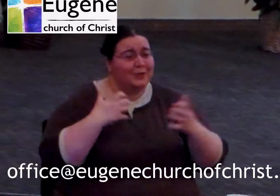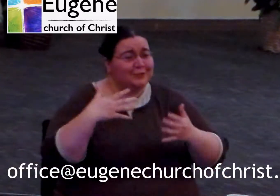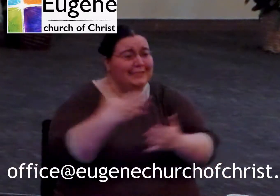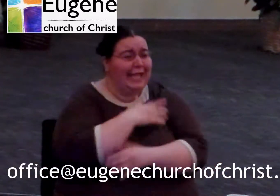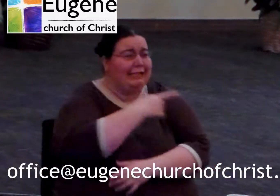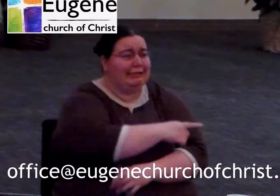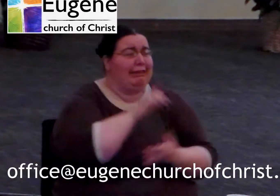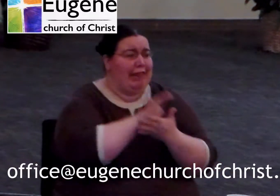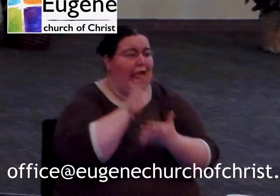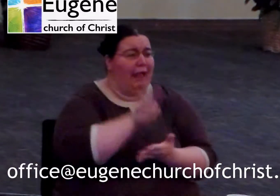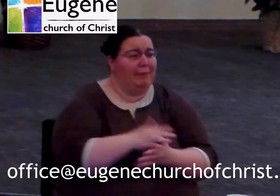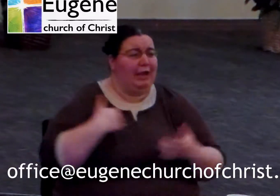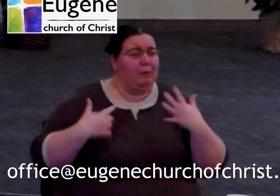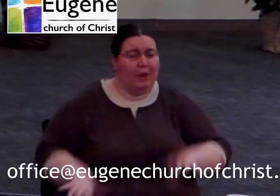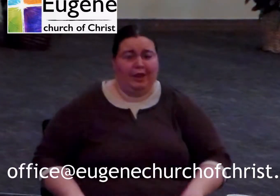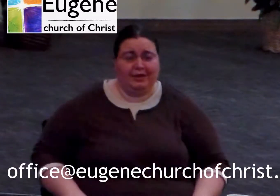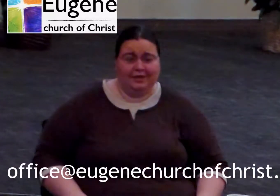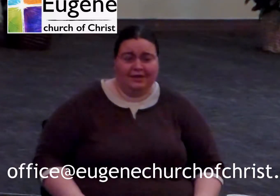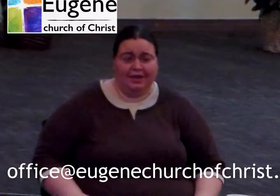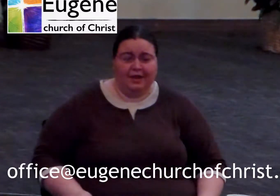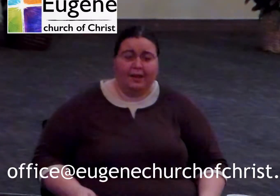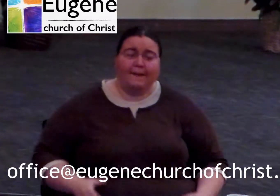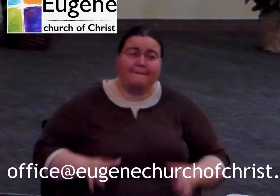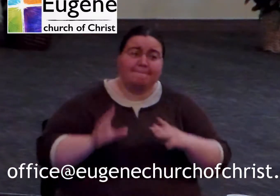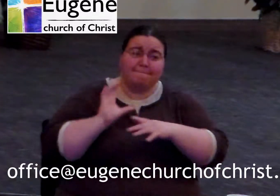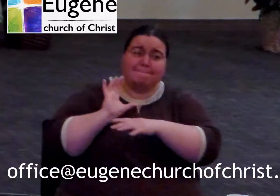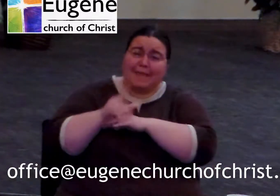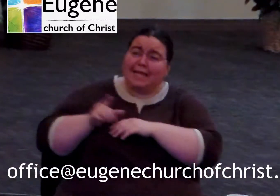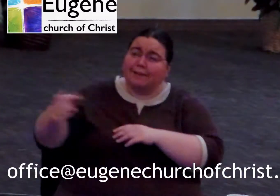okay? She doesn't want anybody to accompany her.